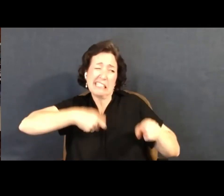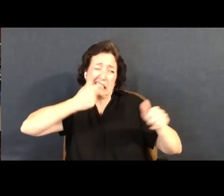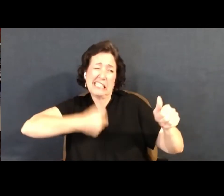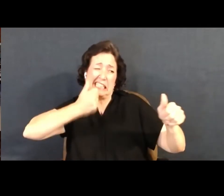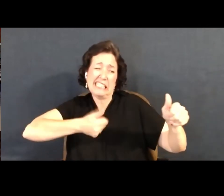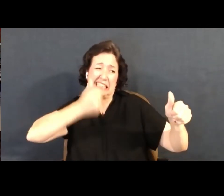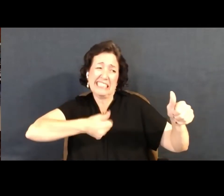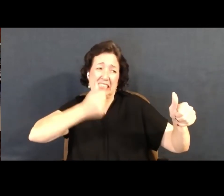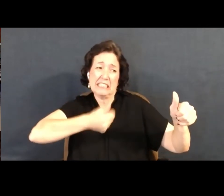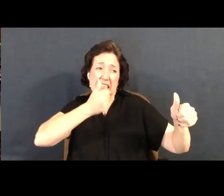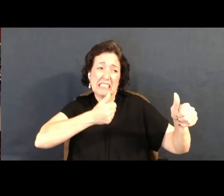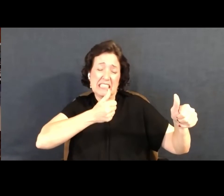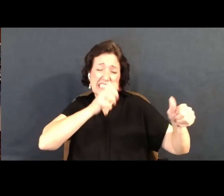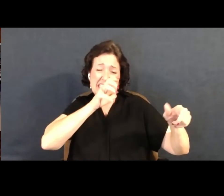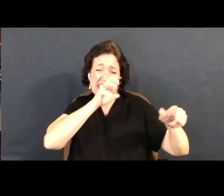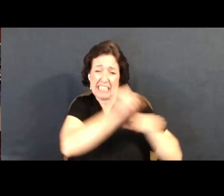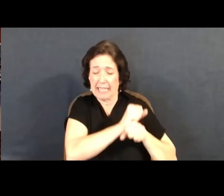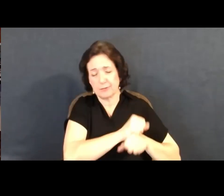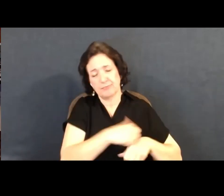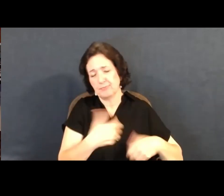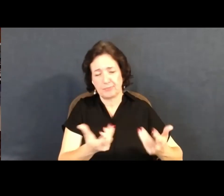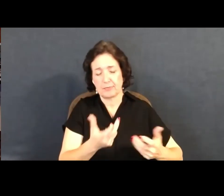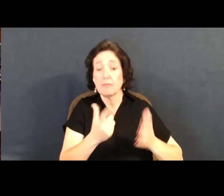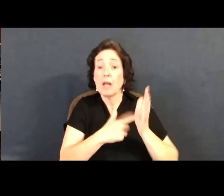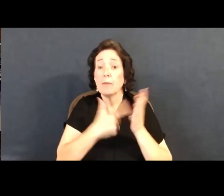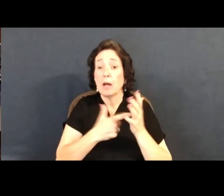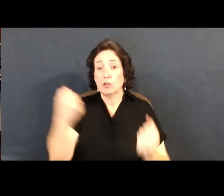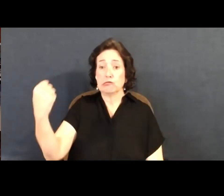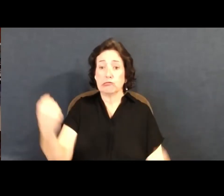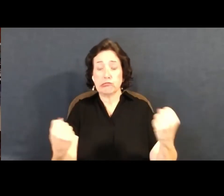car. Sometimes it chased trucks. Now,